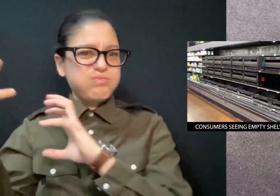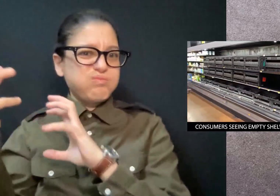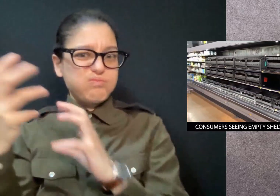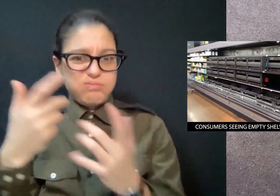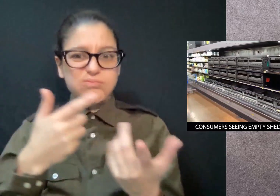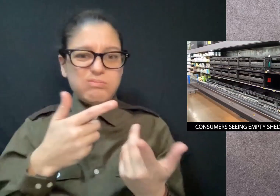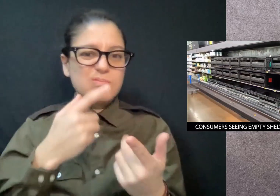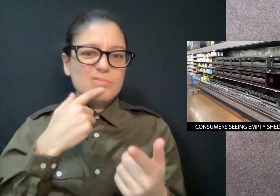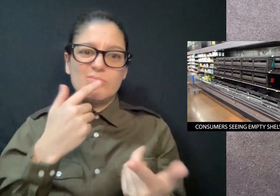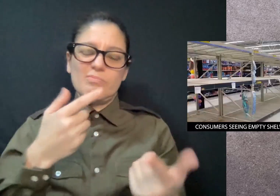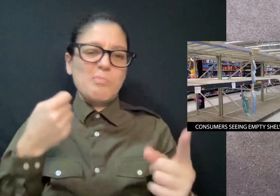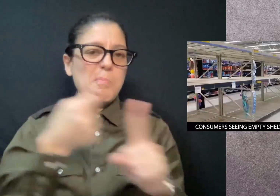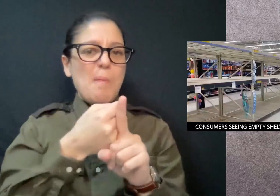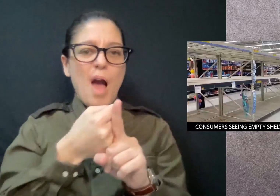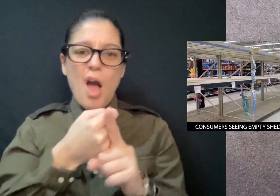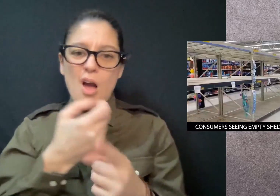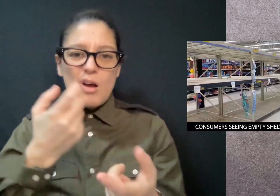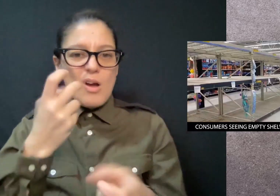Johnson was arrested in Indiana.